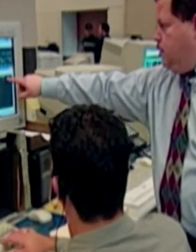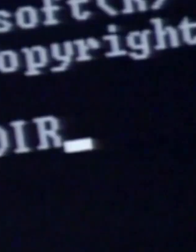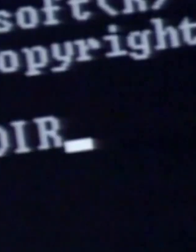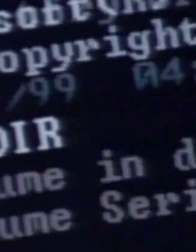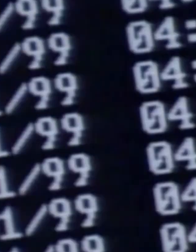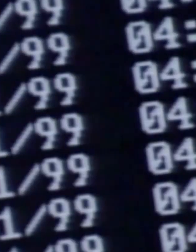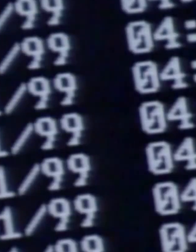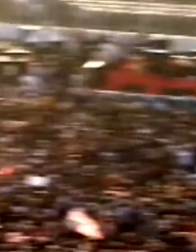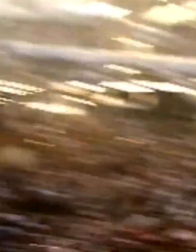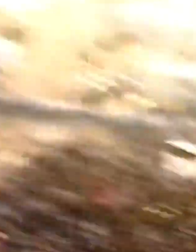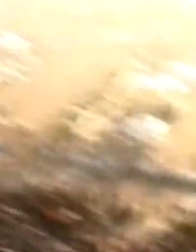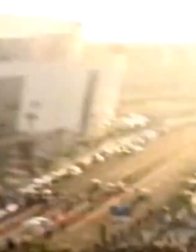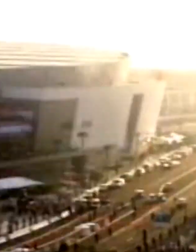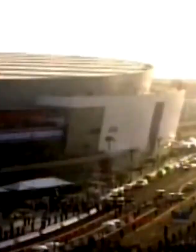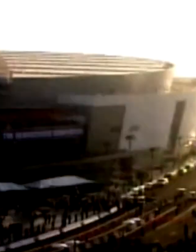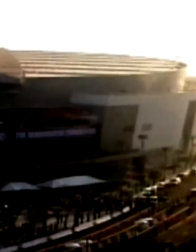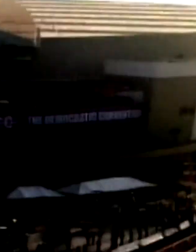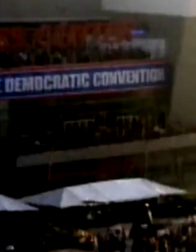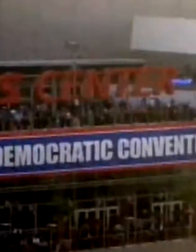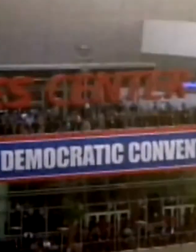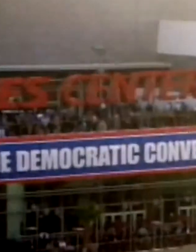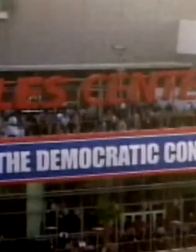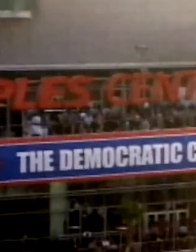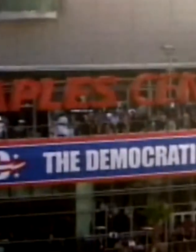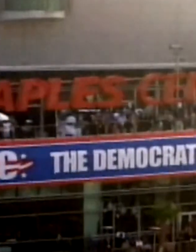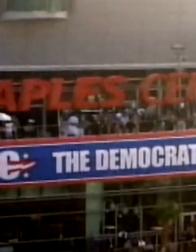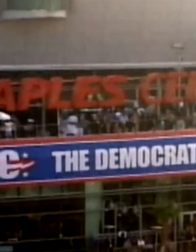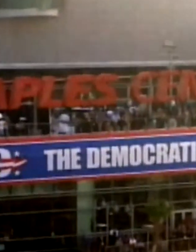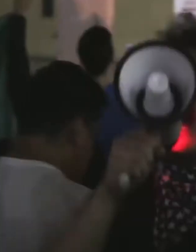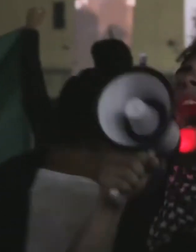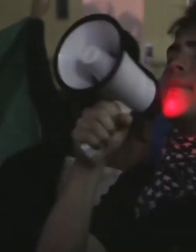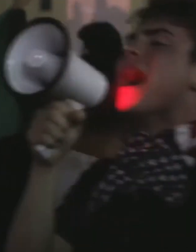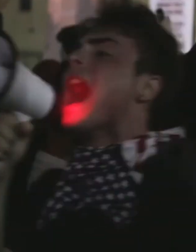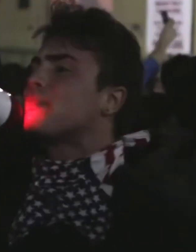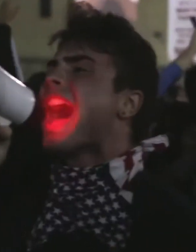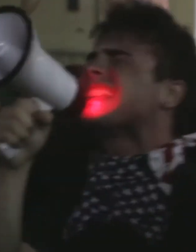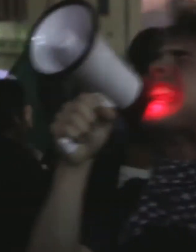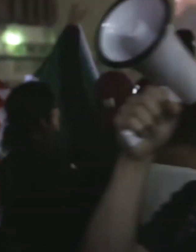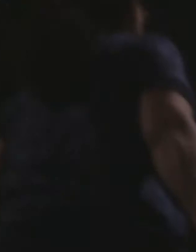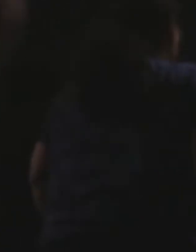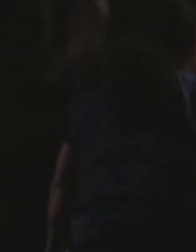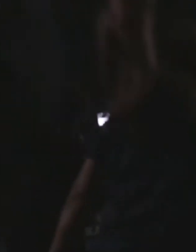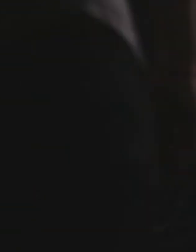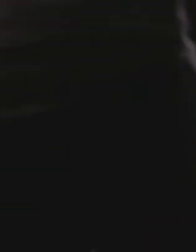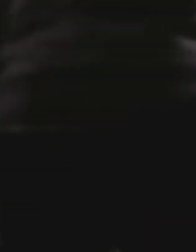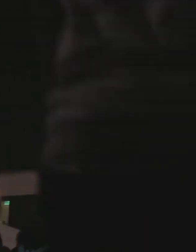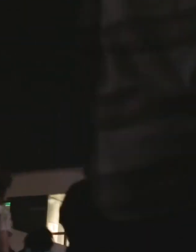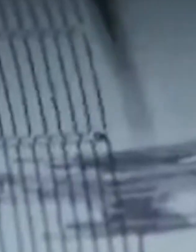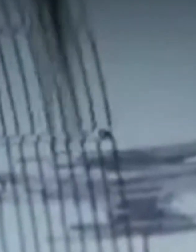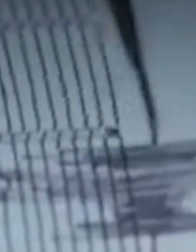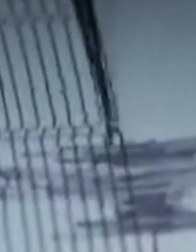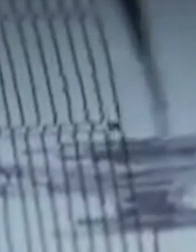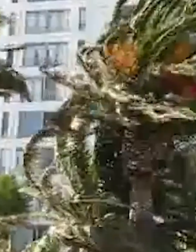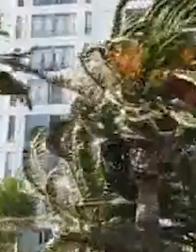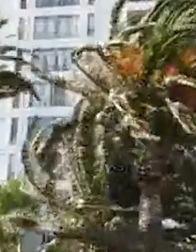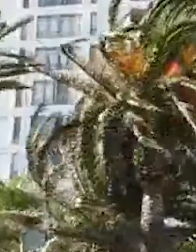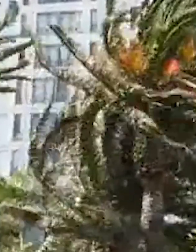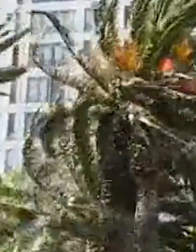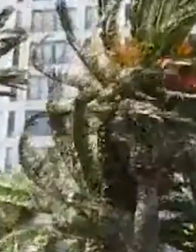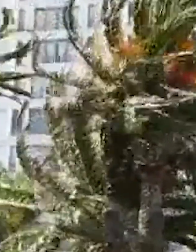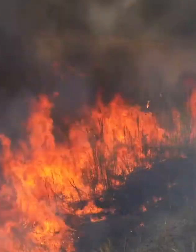The Y2K jumped right into the Democratic National Convention, protests that we happened to have downtown,